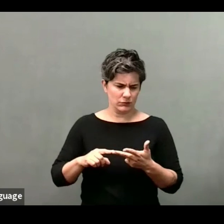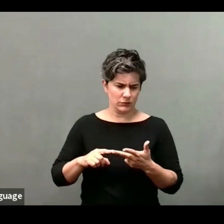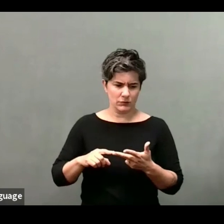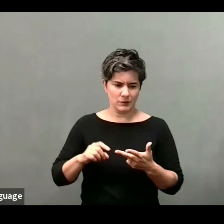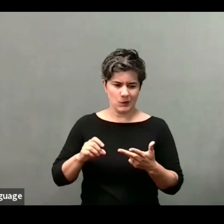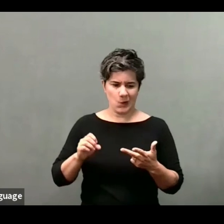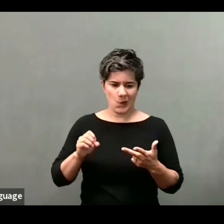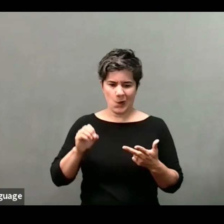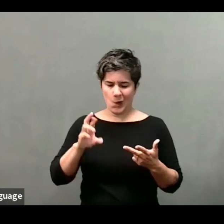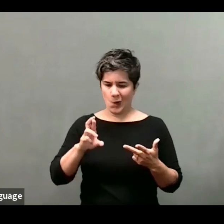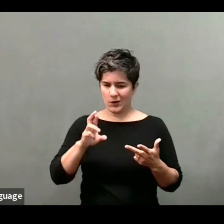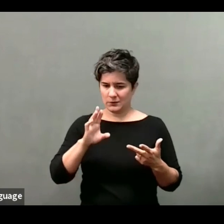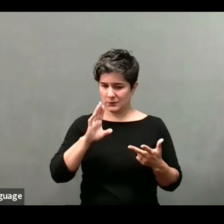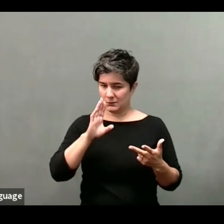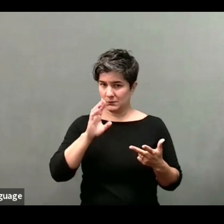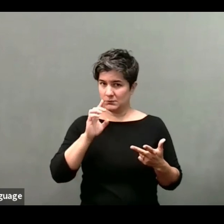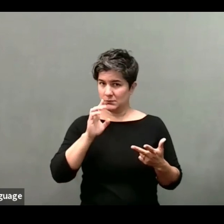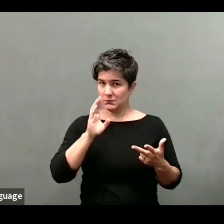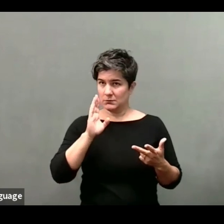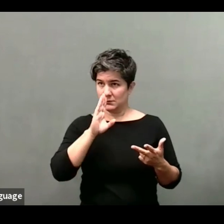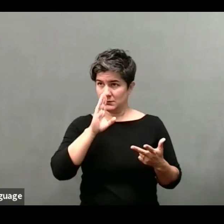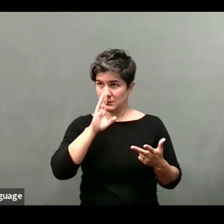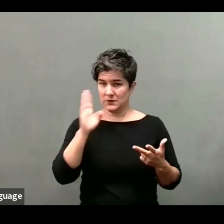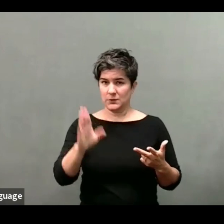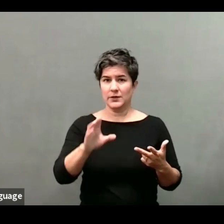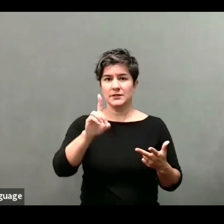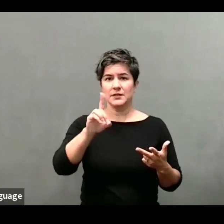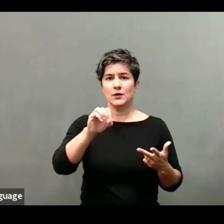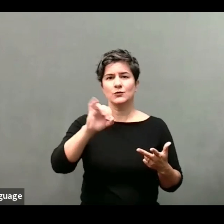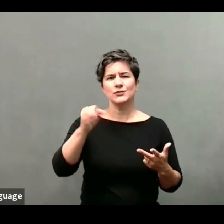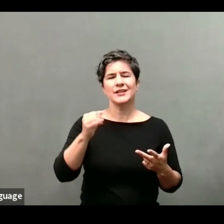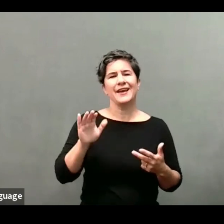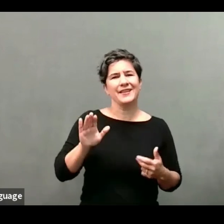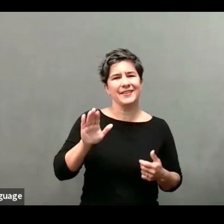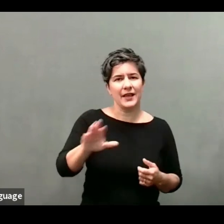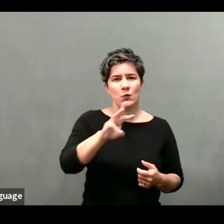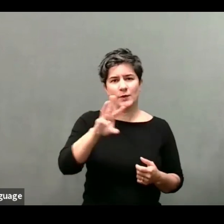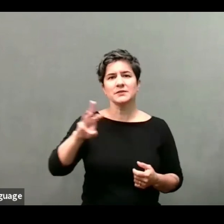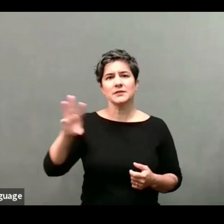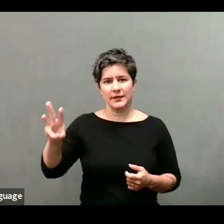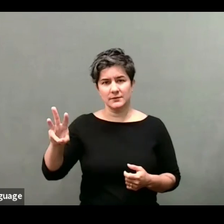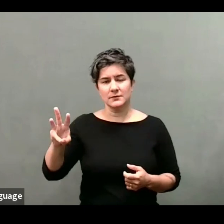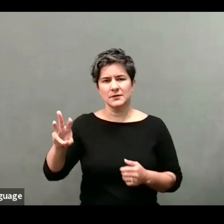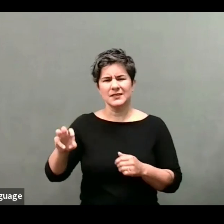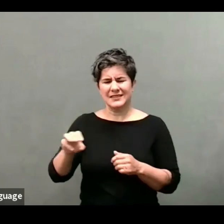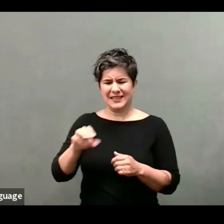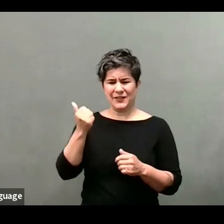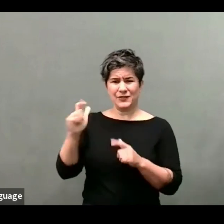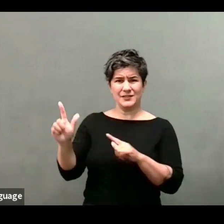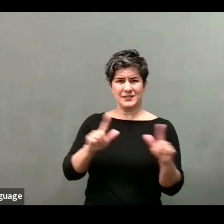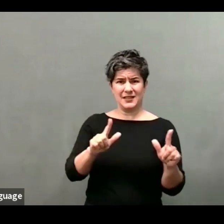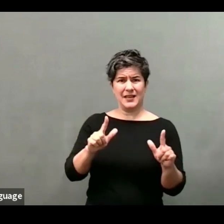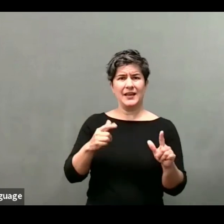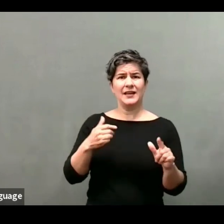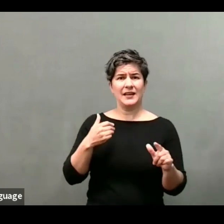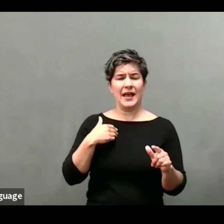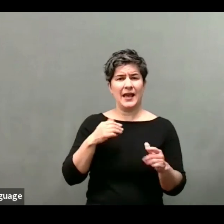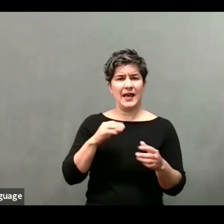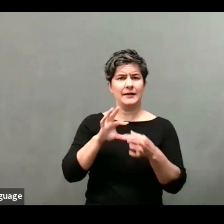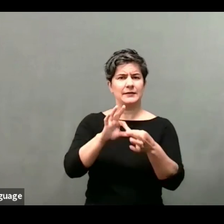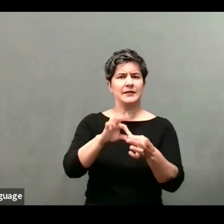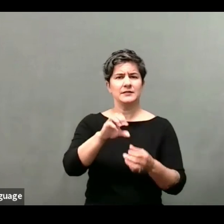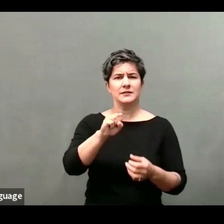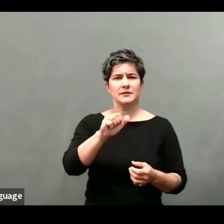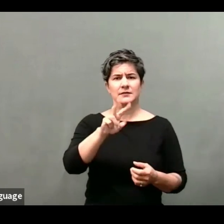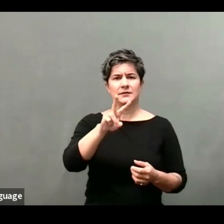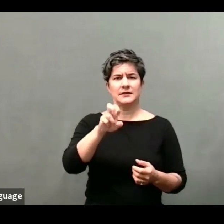can go directly to the DOJ website. So the previous slide had a website link to the Save Fund, and